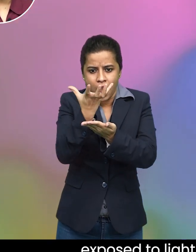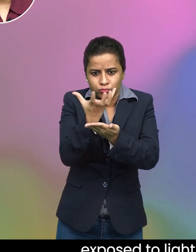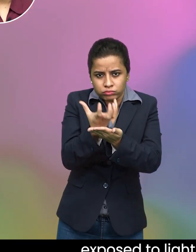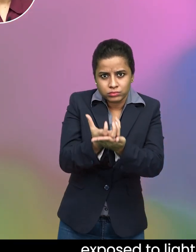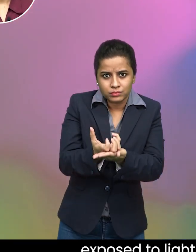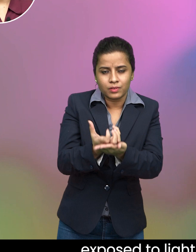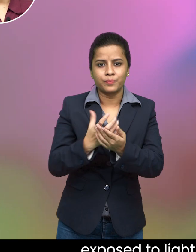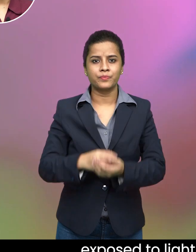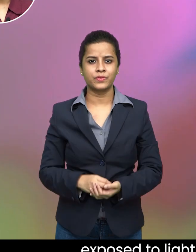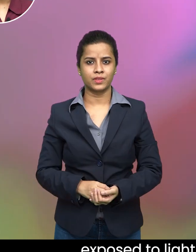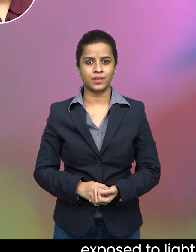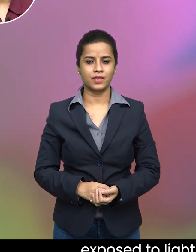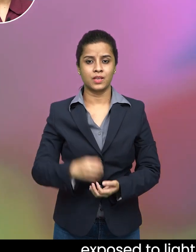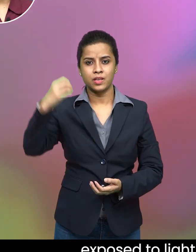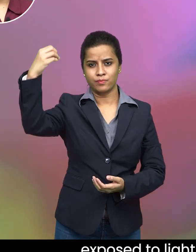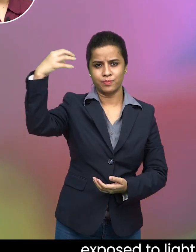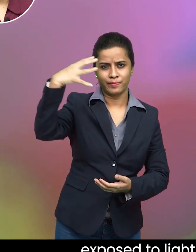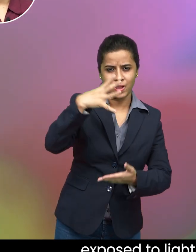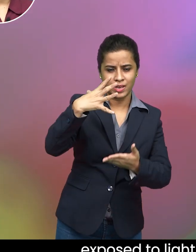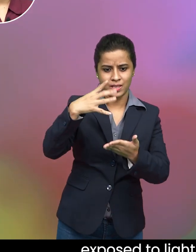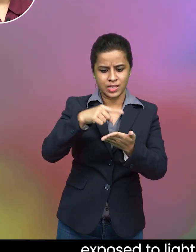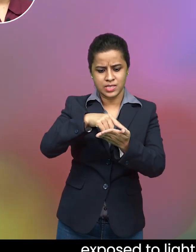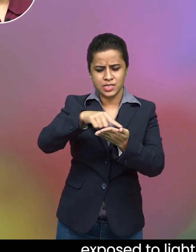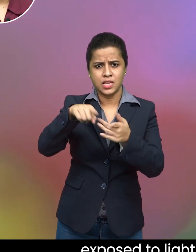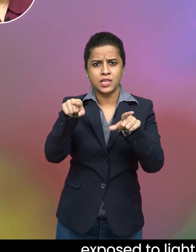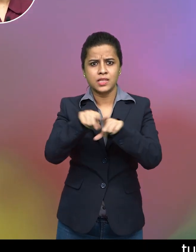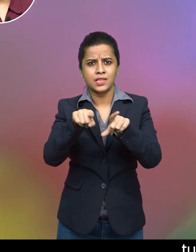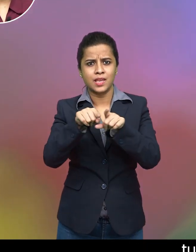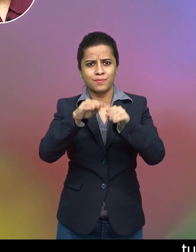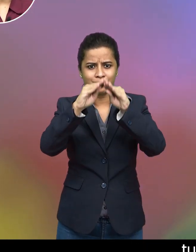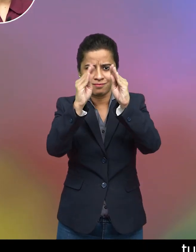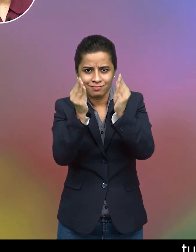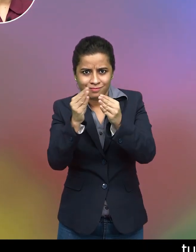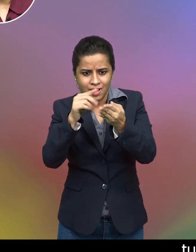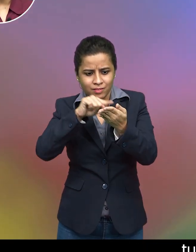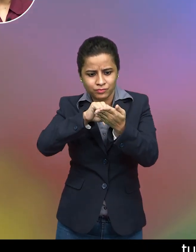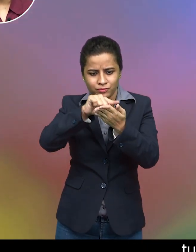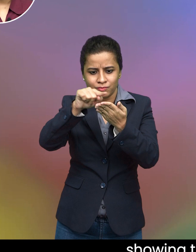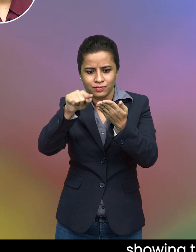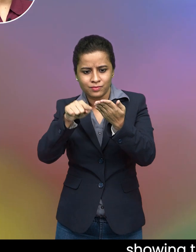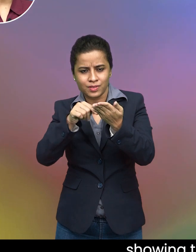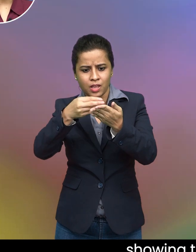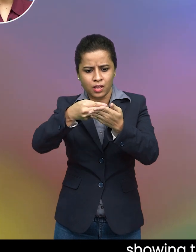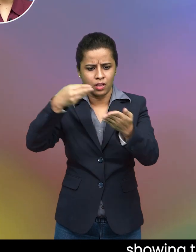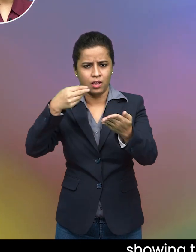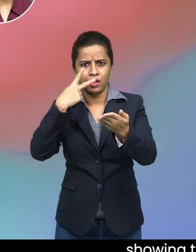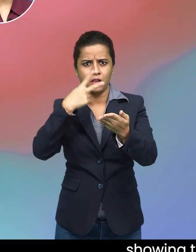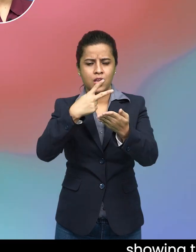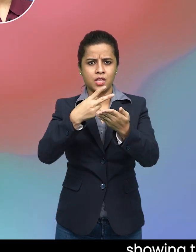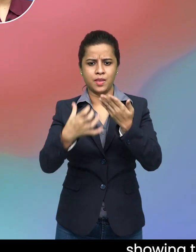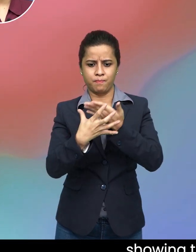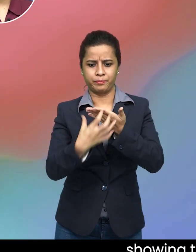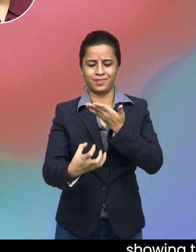light through the cut-out design turns blue-black, showing the presence